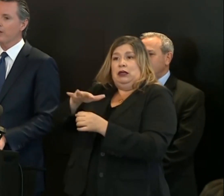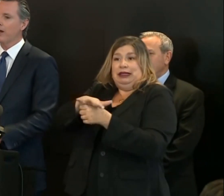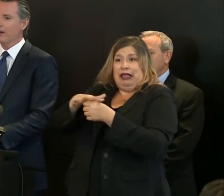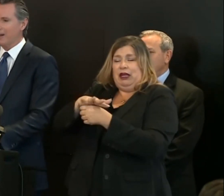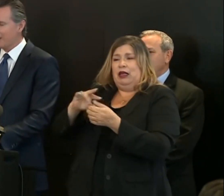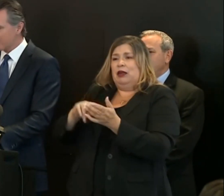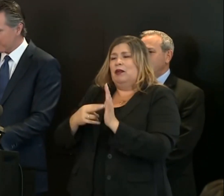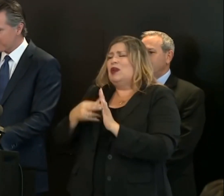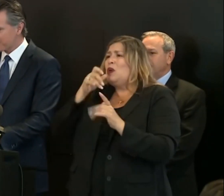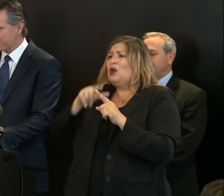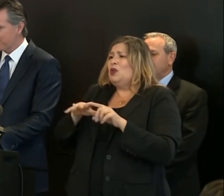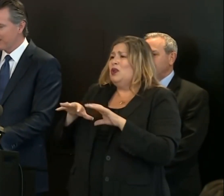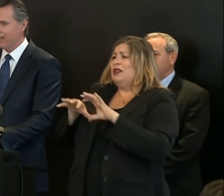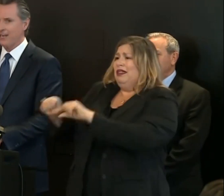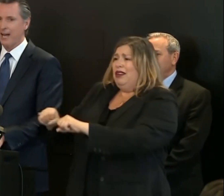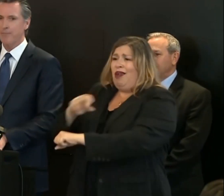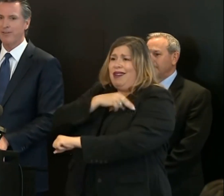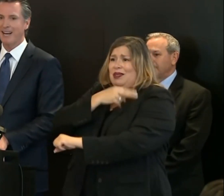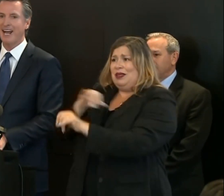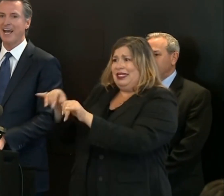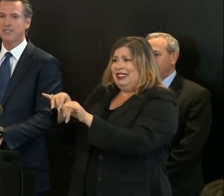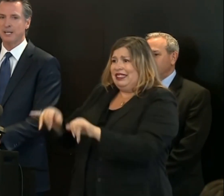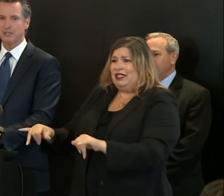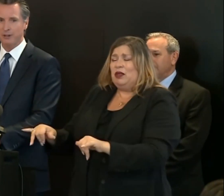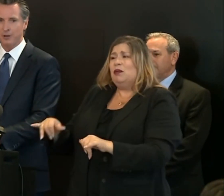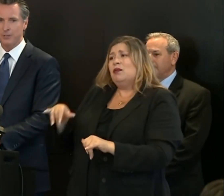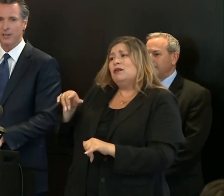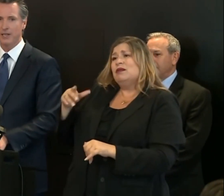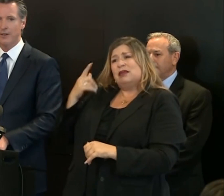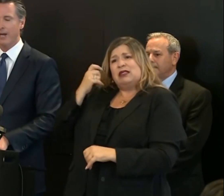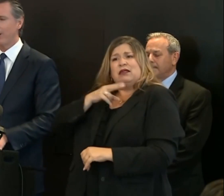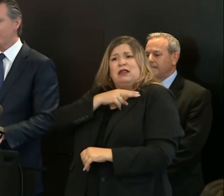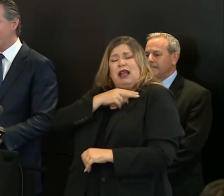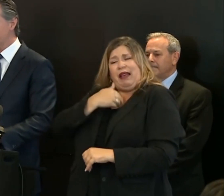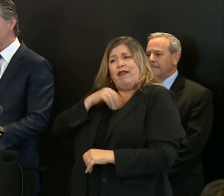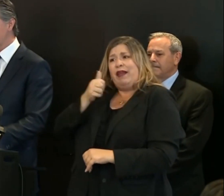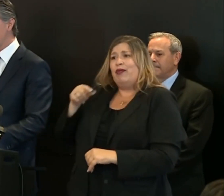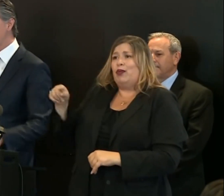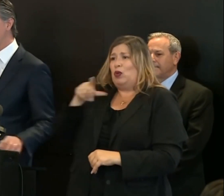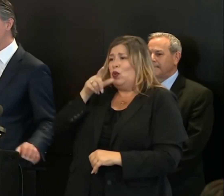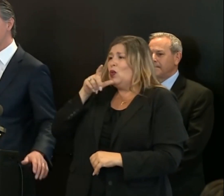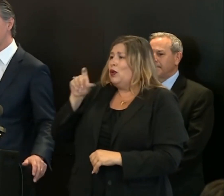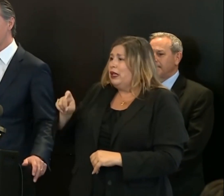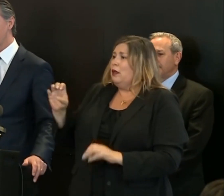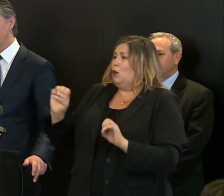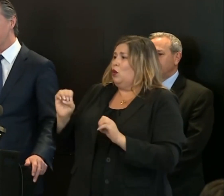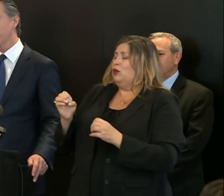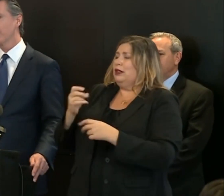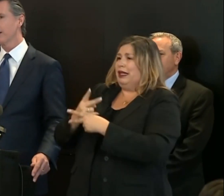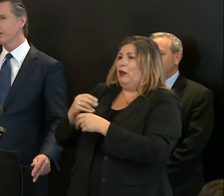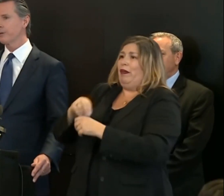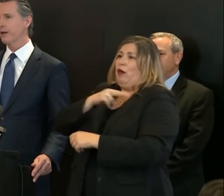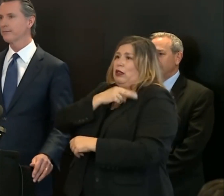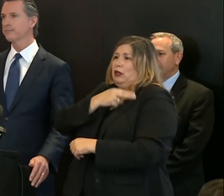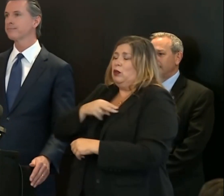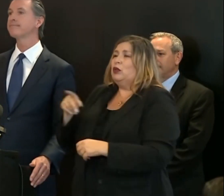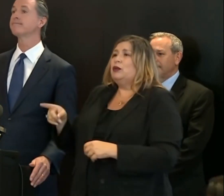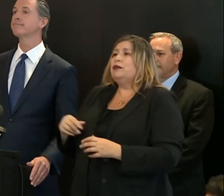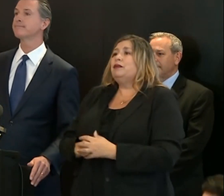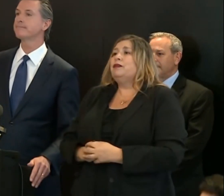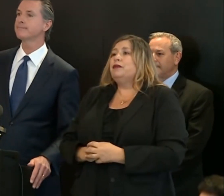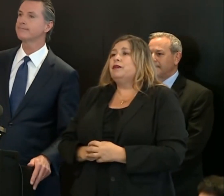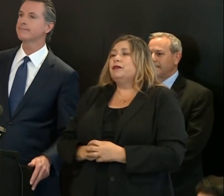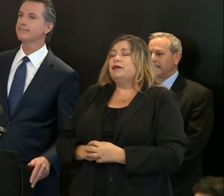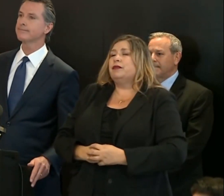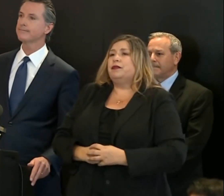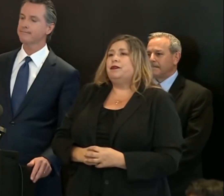we don't clog our hospital system and not provide access to those that are in desperate need of emergency care and other acute care. Governor,